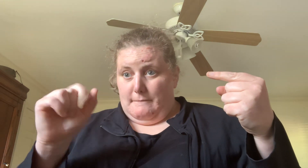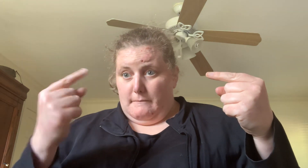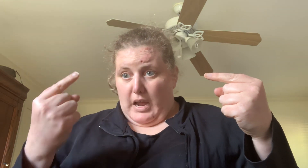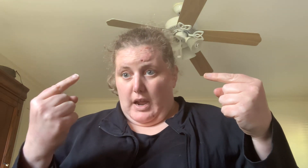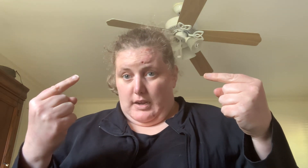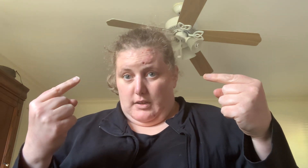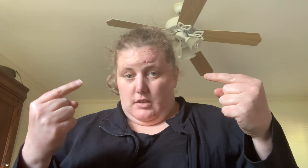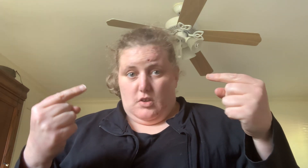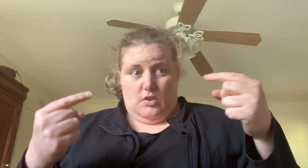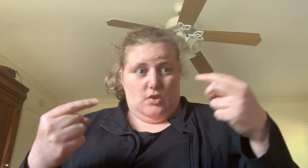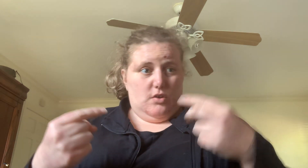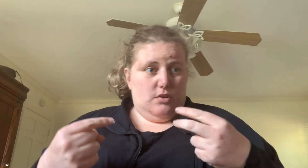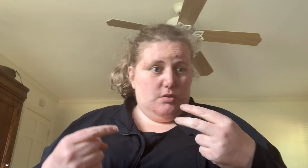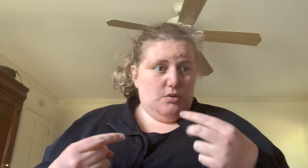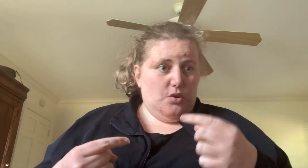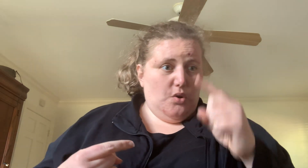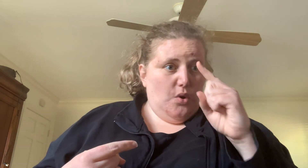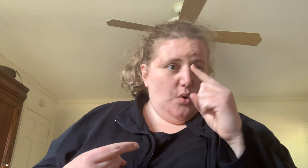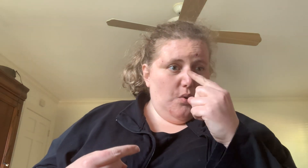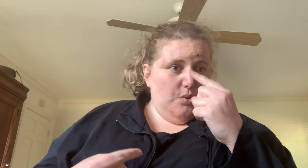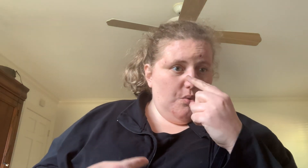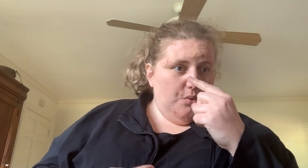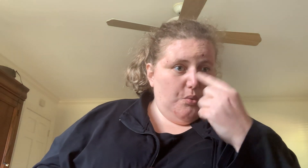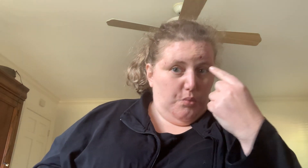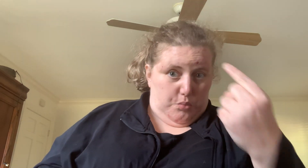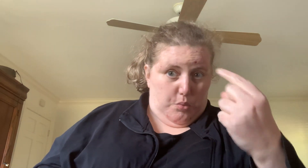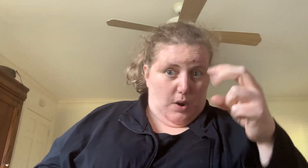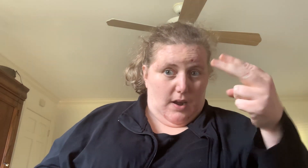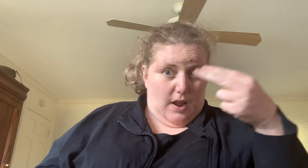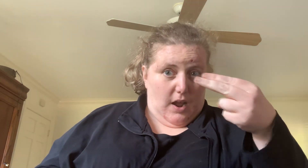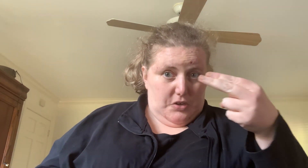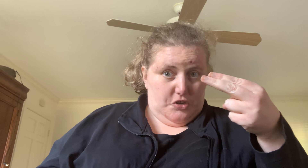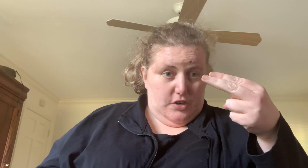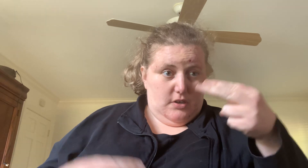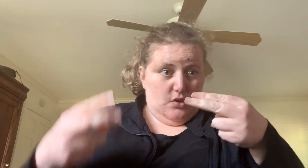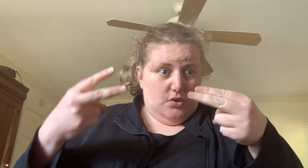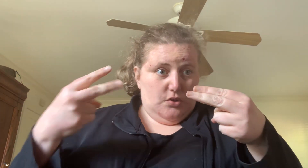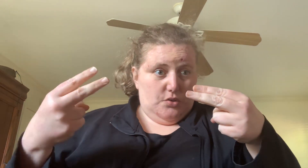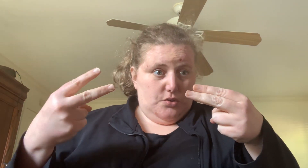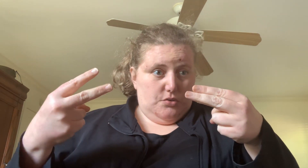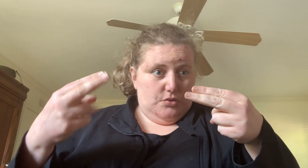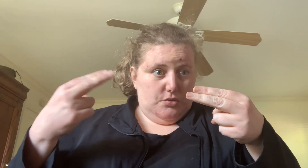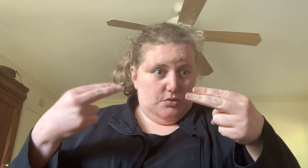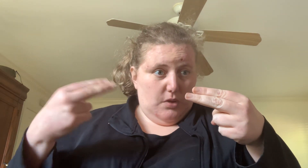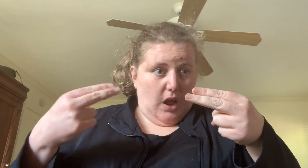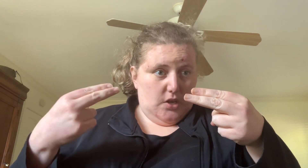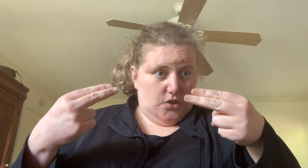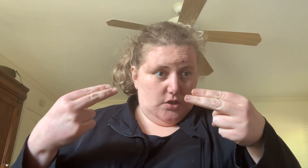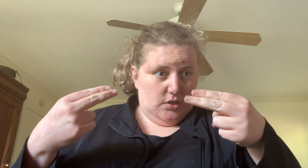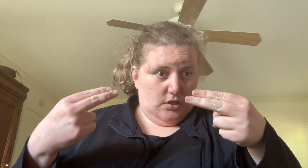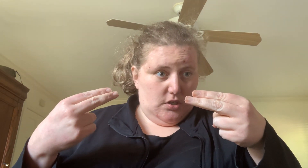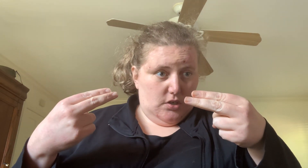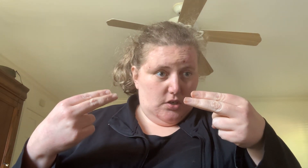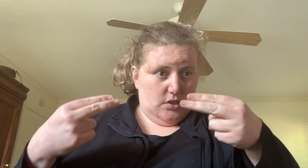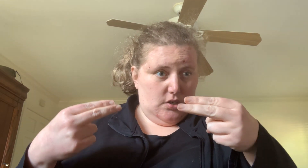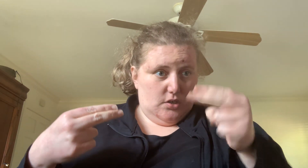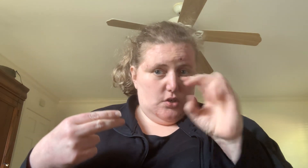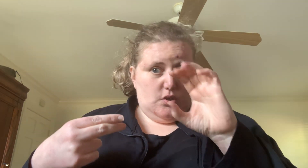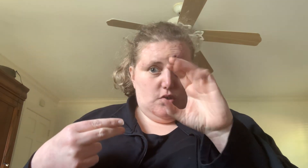right, two CLs, one CL on the left, two on the right. It's just, since we know we have two